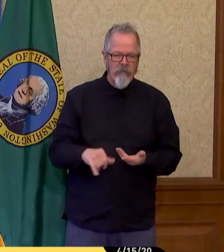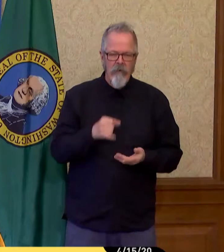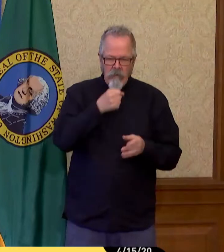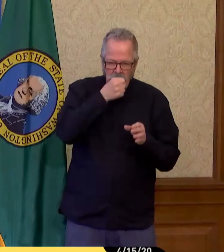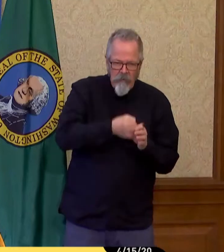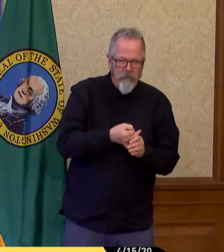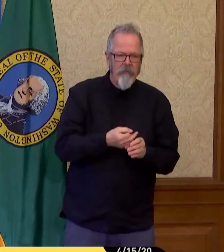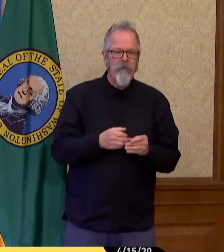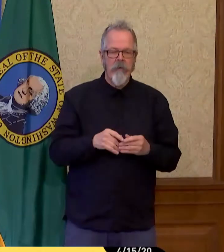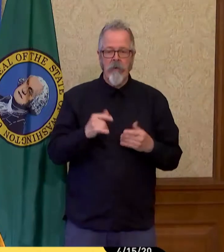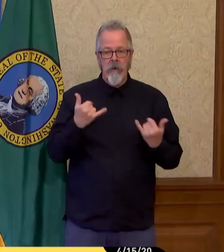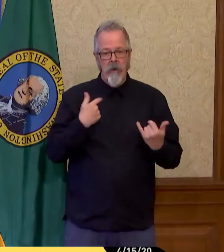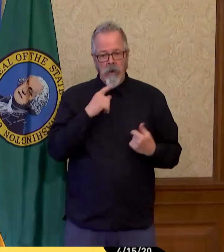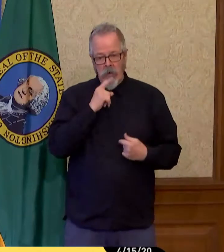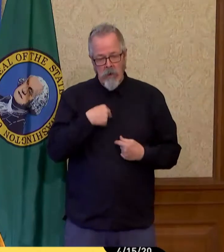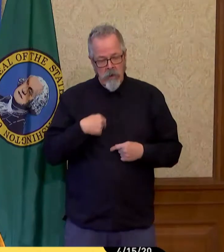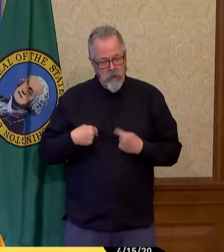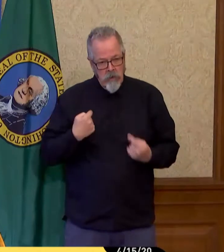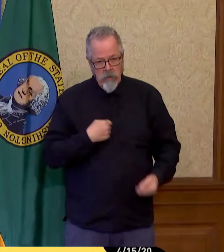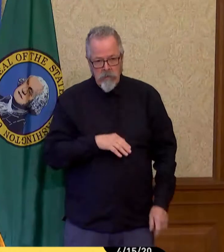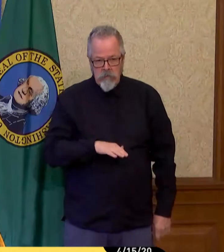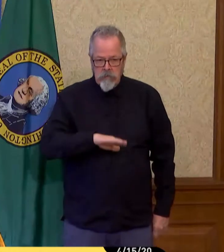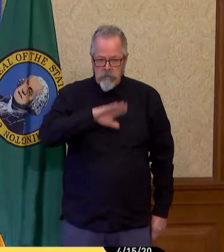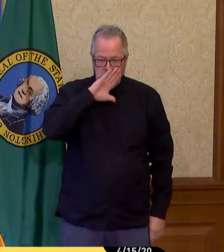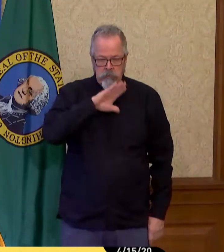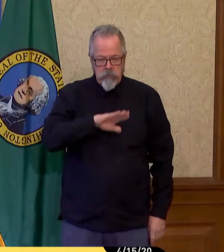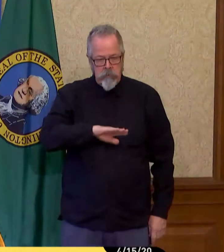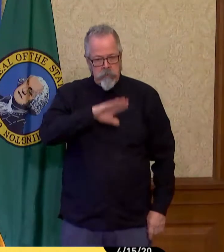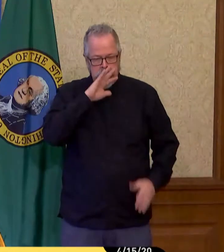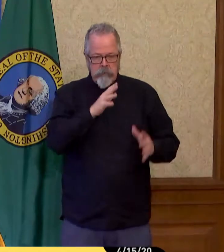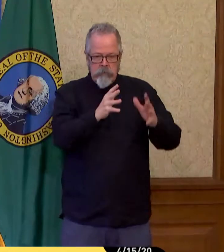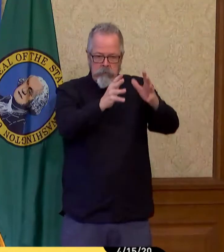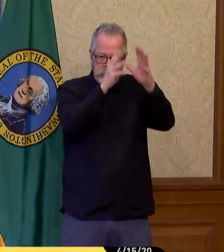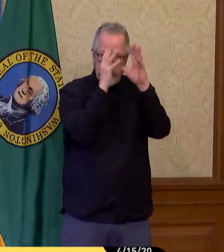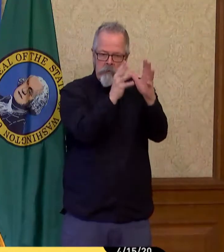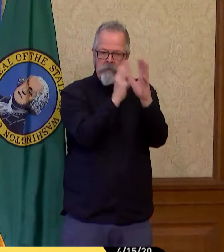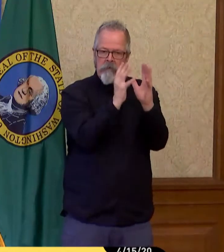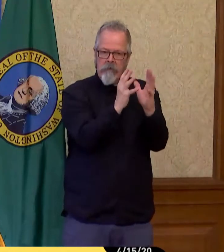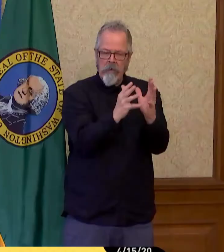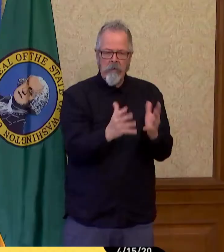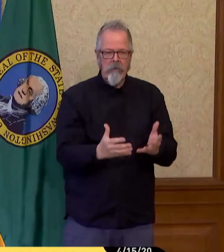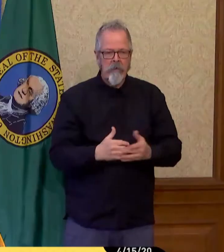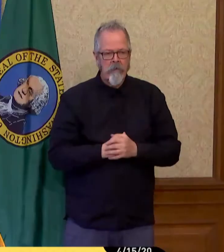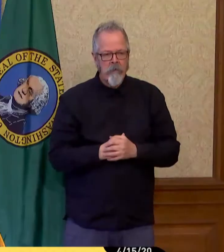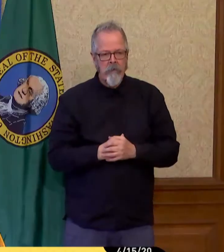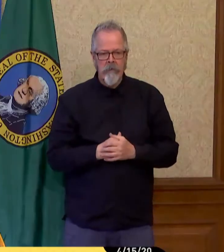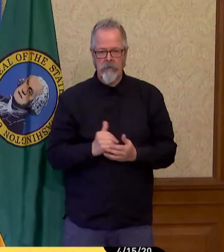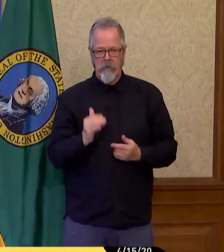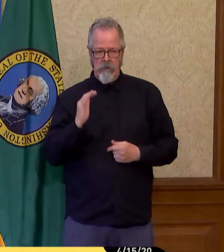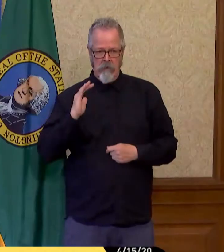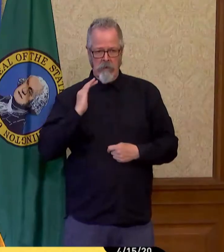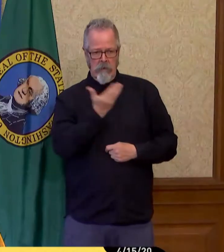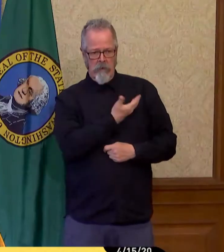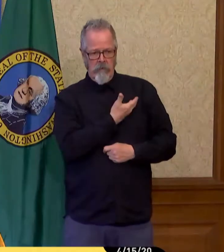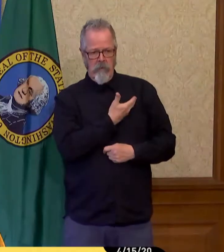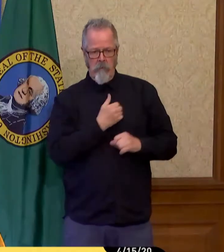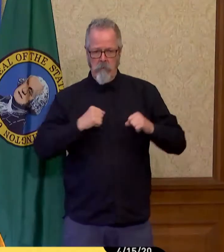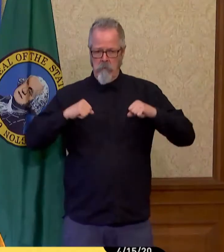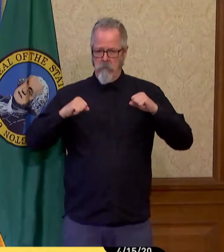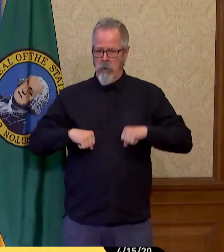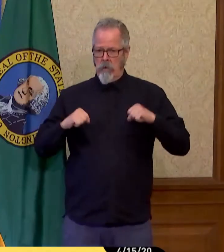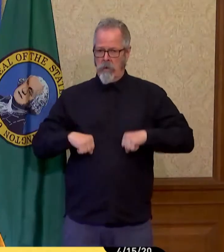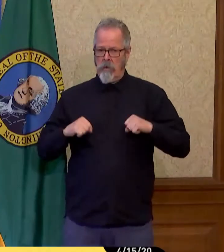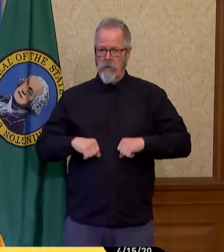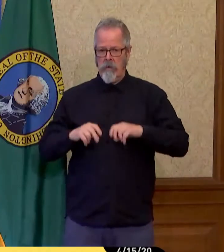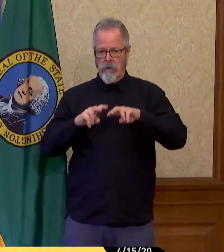us because we have ramped up the ability to do analysis, the ability of the laboratories to analyze